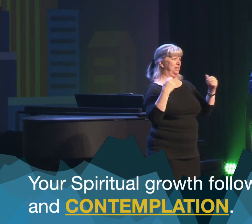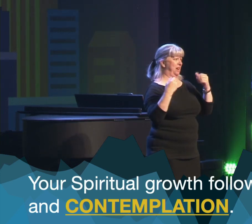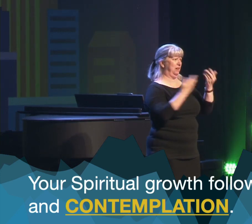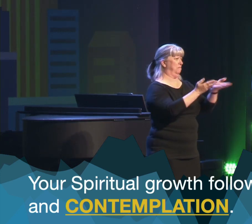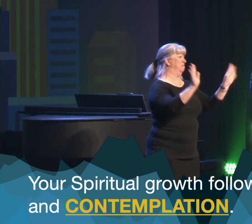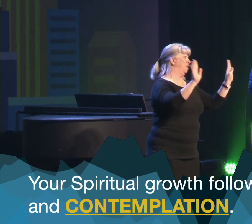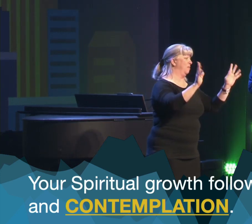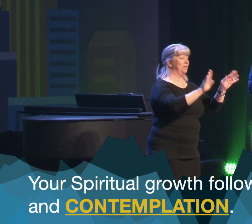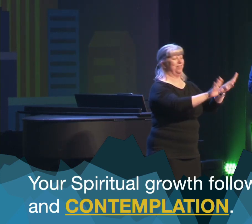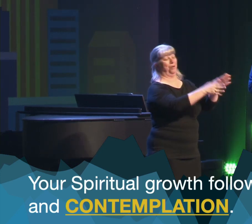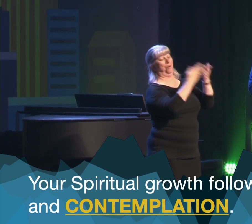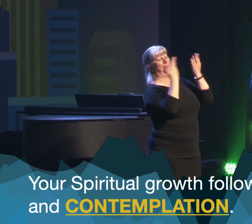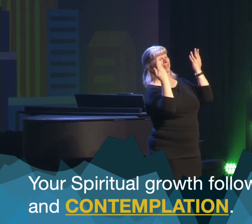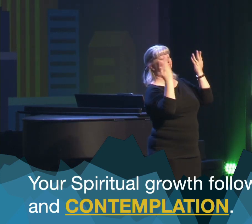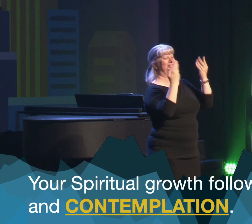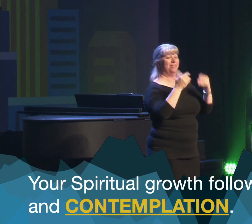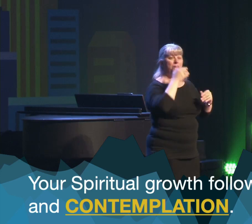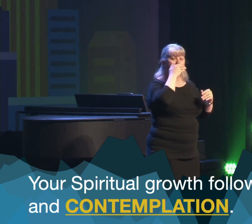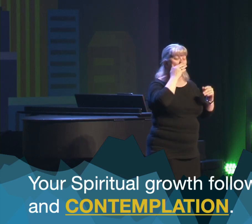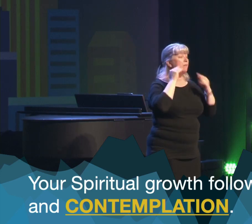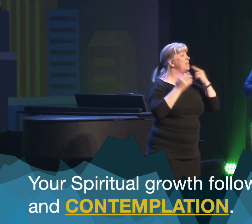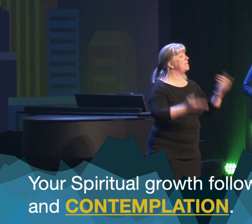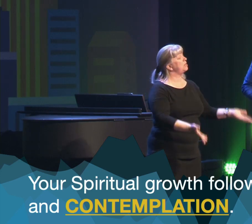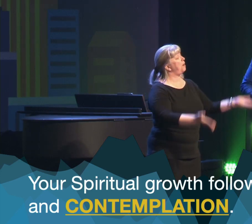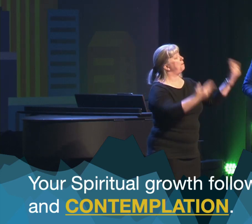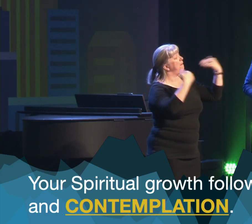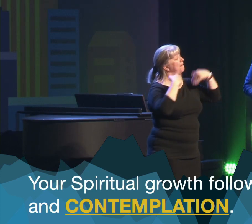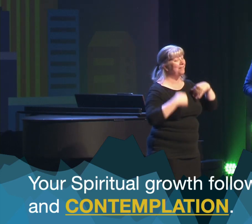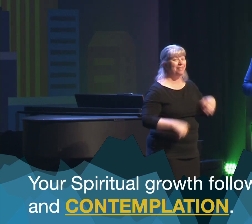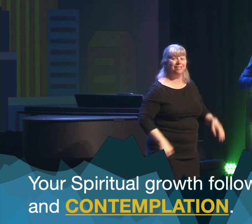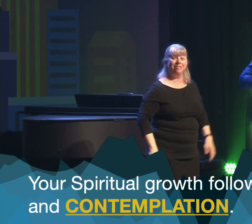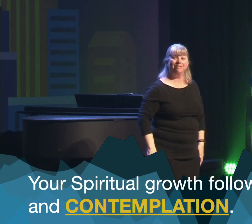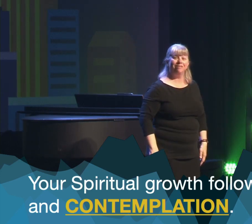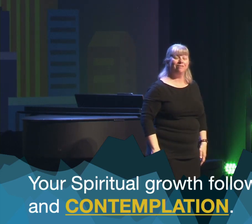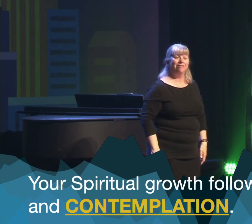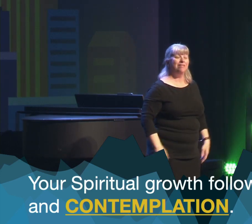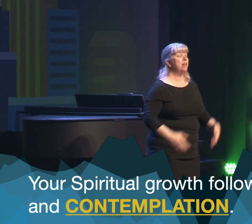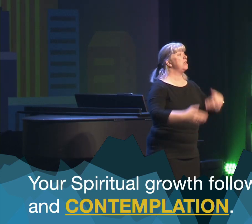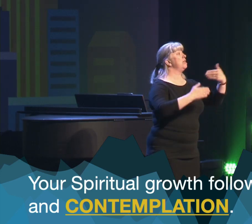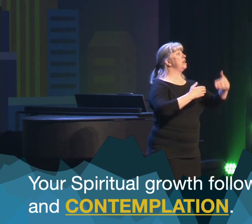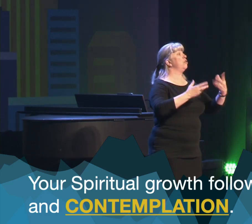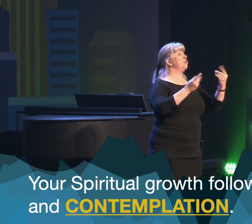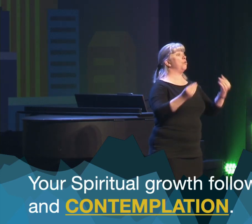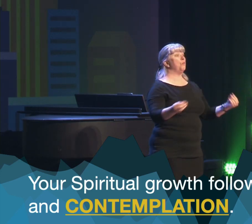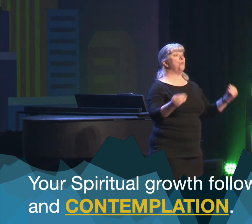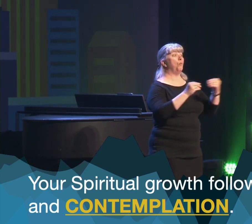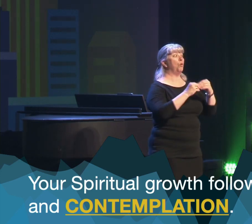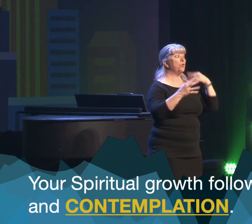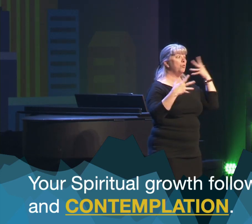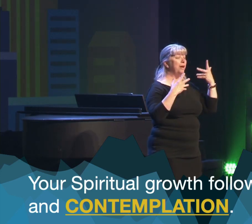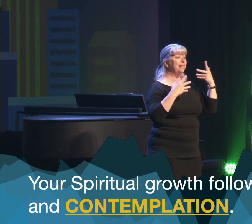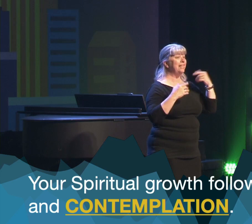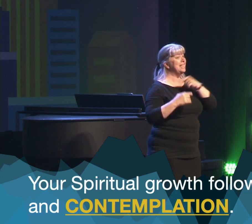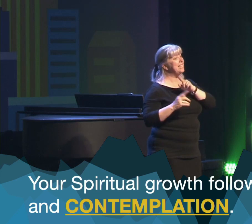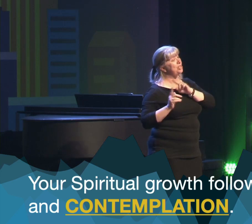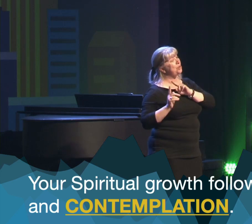doors, you know. And he says, come on in. And then he does something even crazier. He